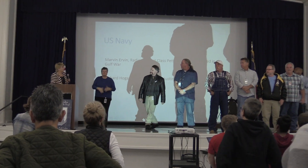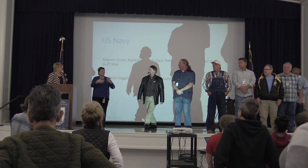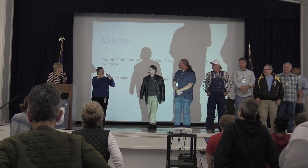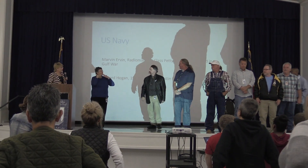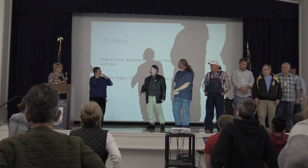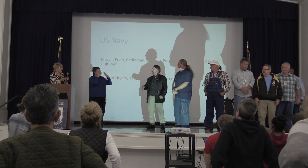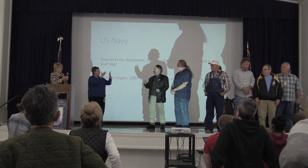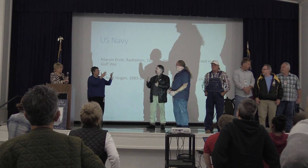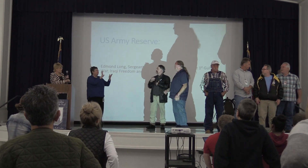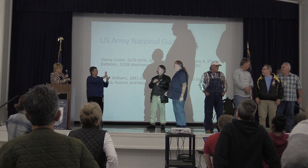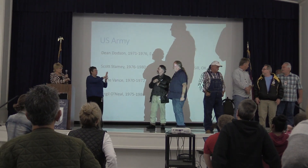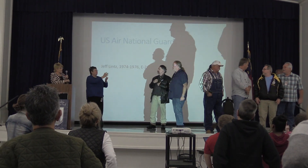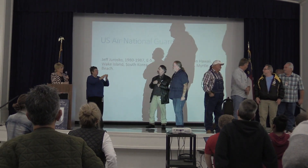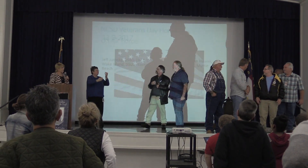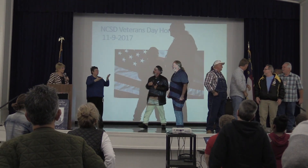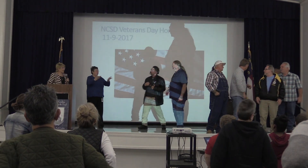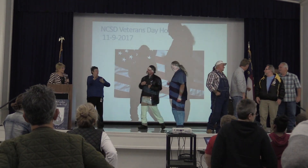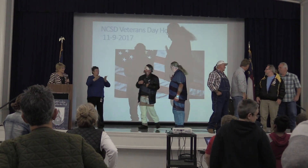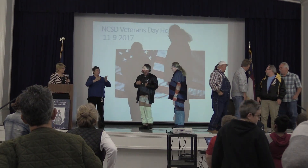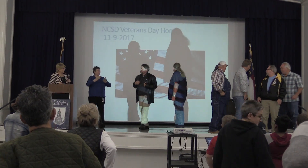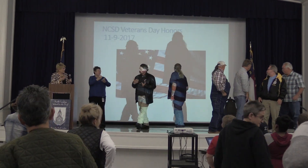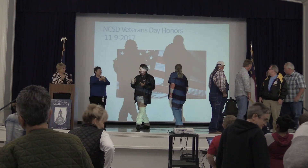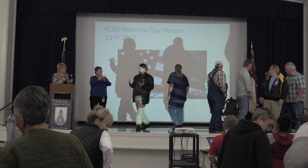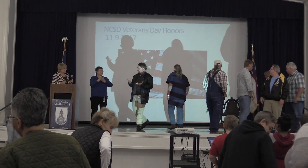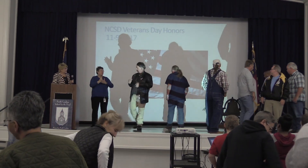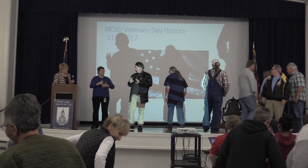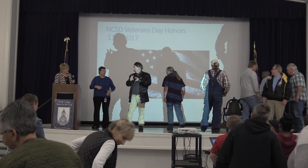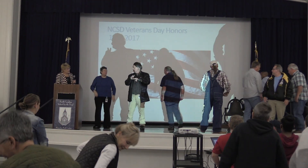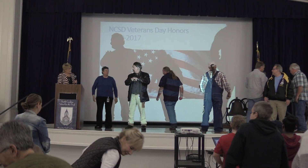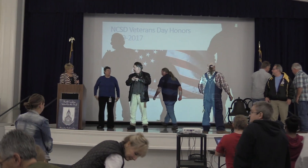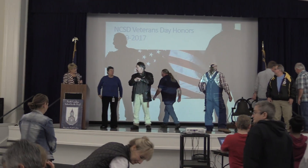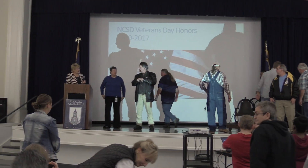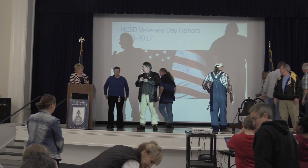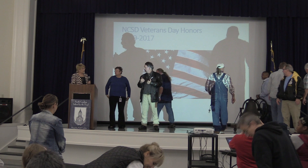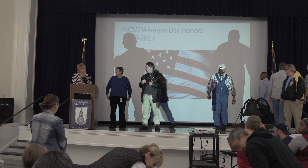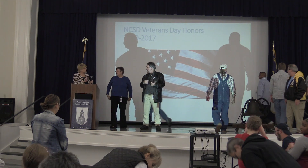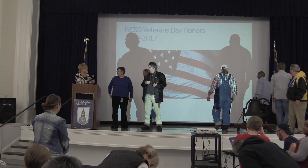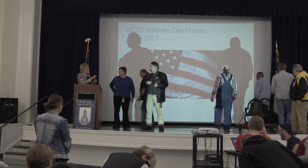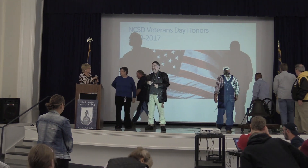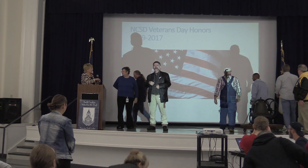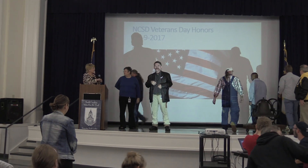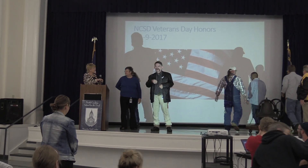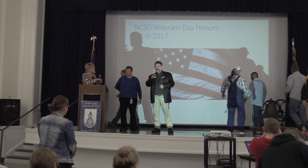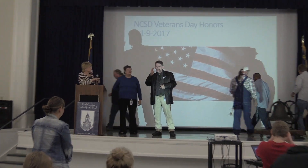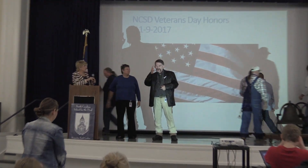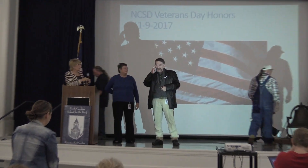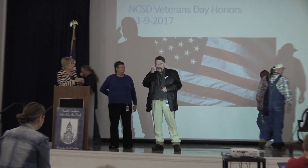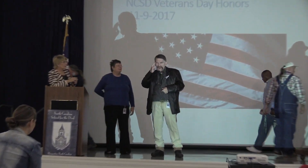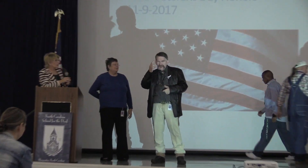Thank you for your free service, guys. Yes.